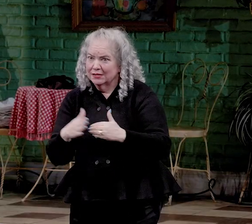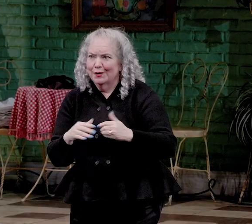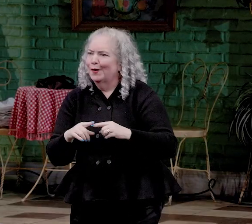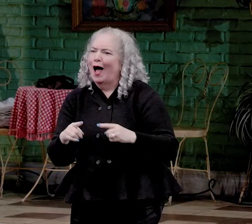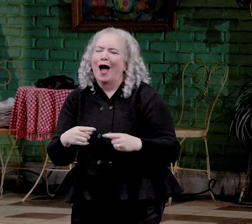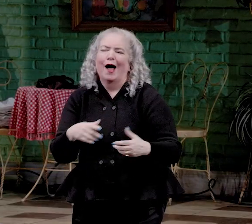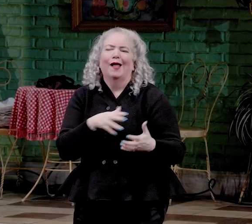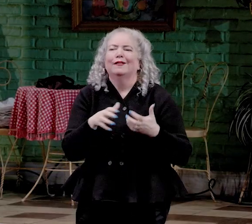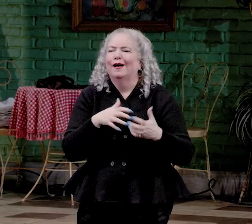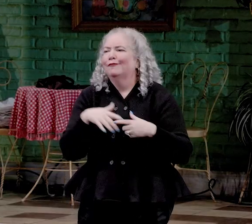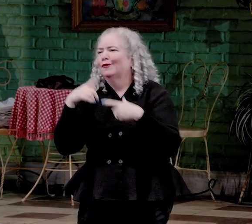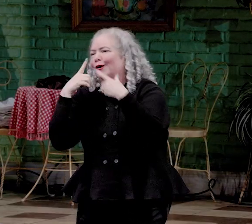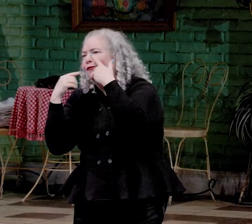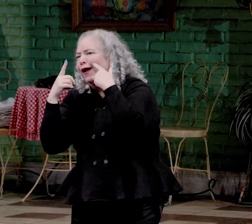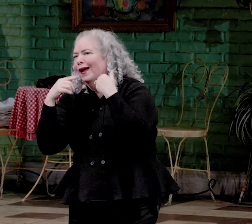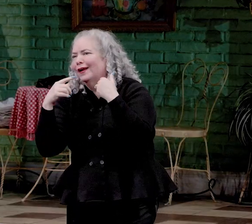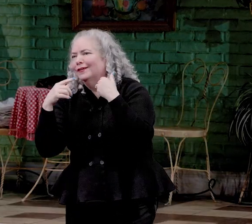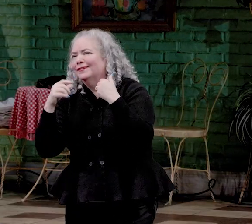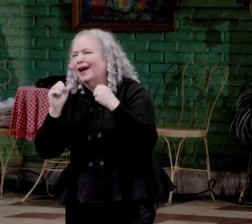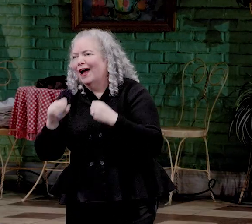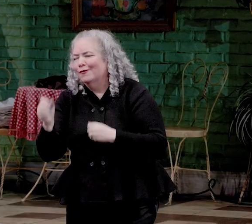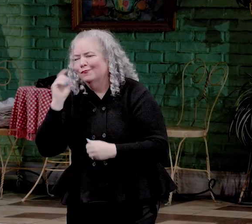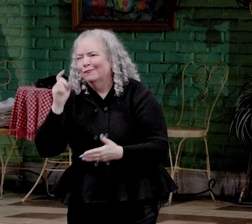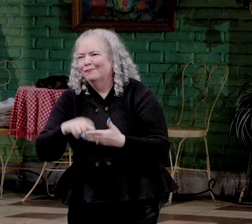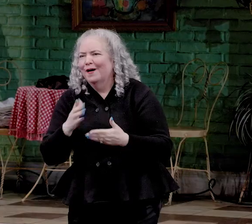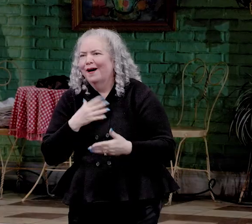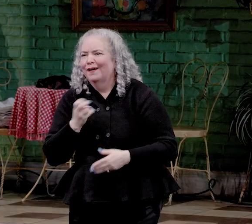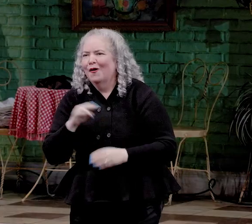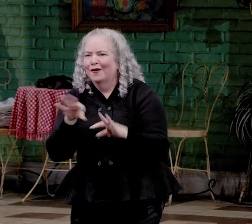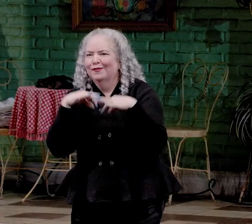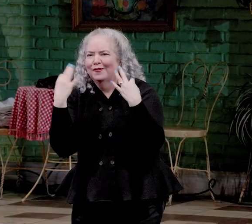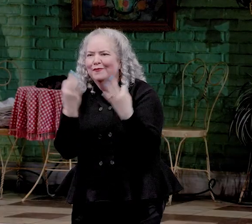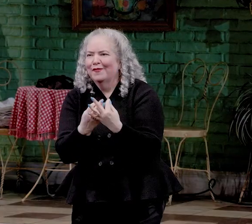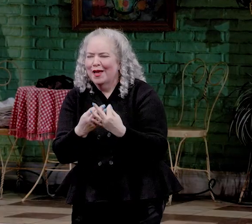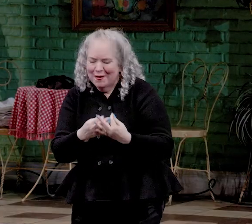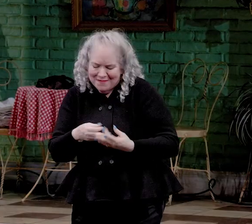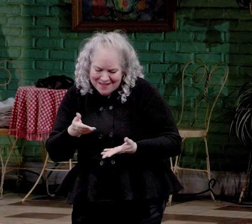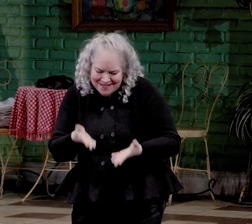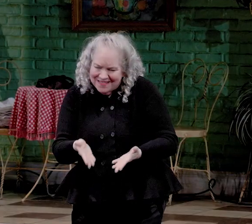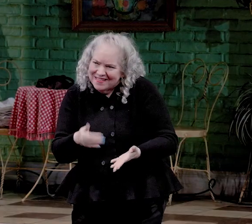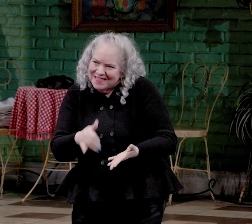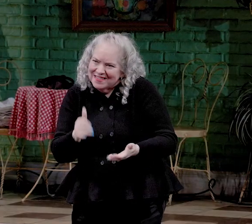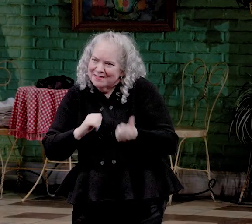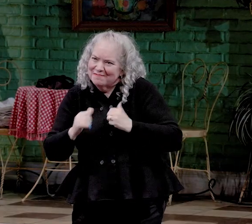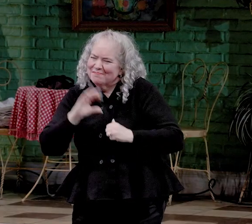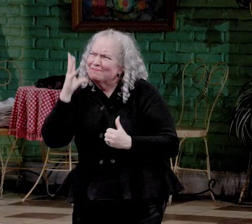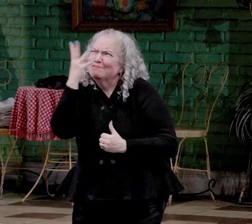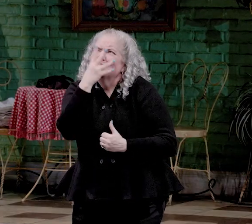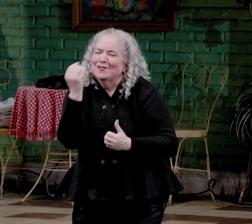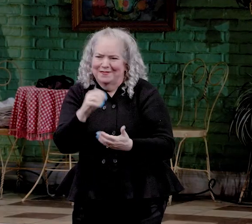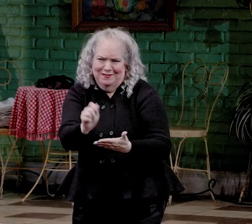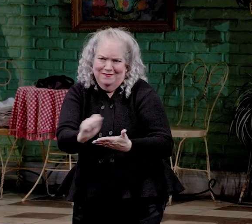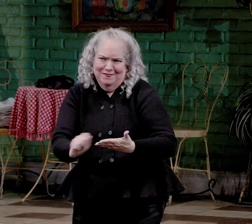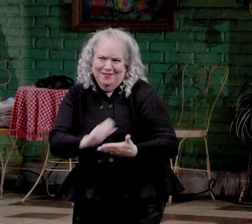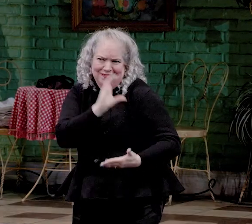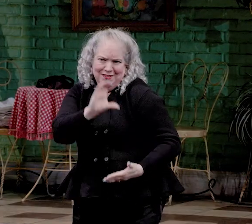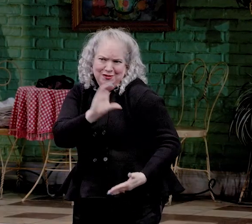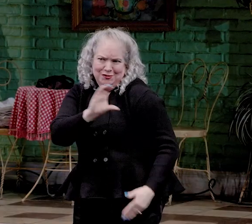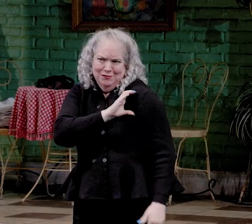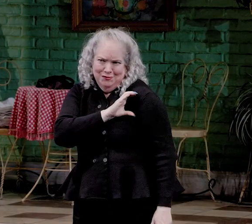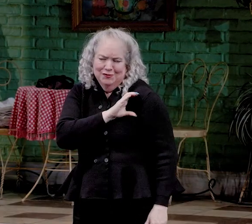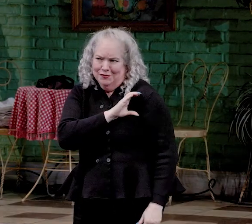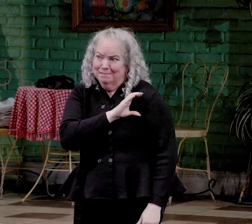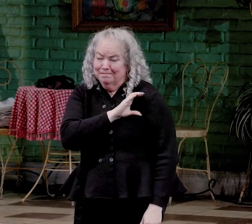laughed and I cried because I saw my own family reflected in these beautifully written